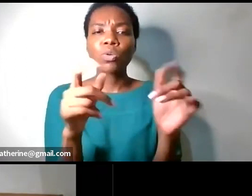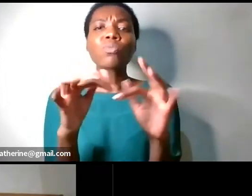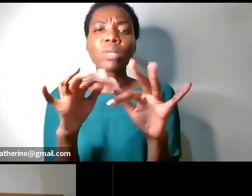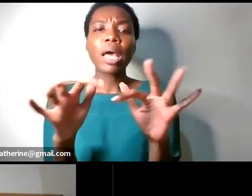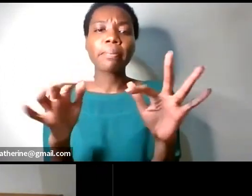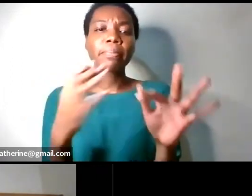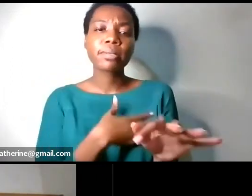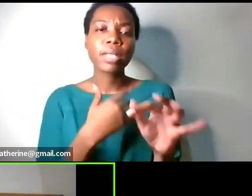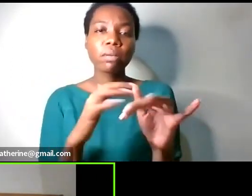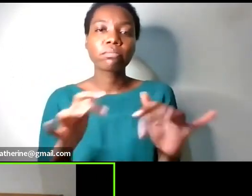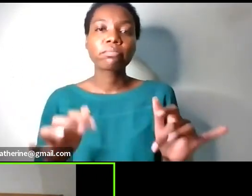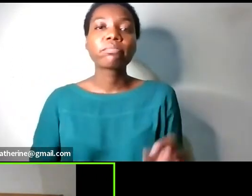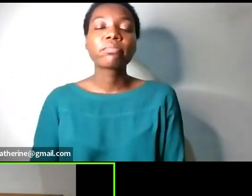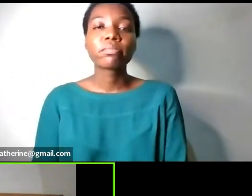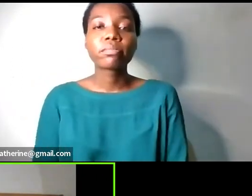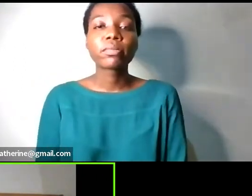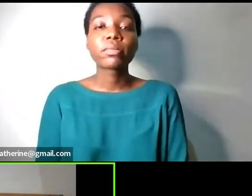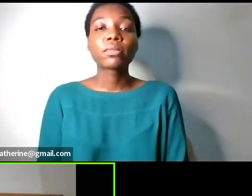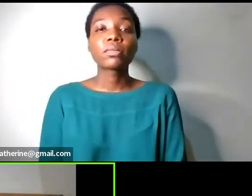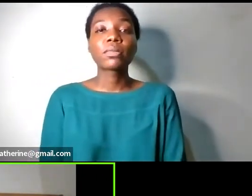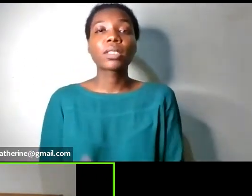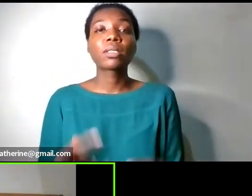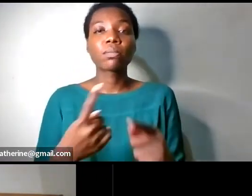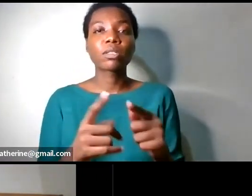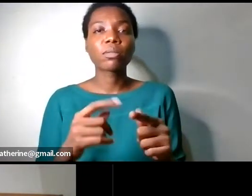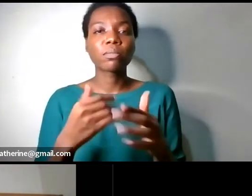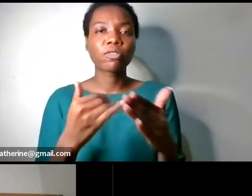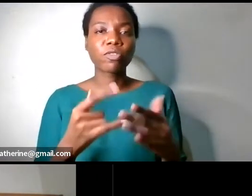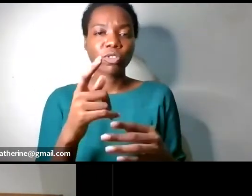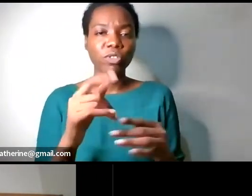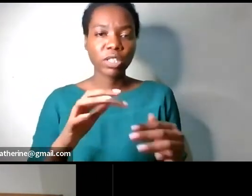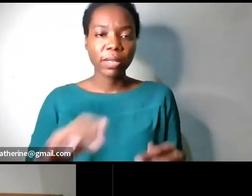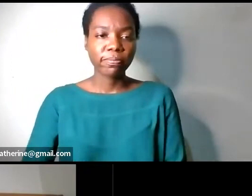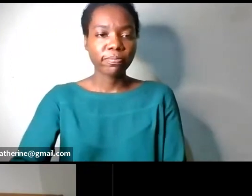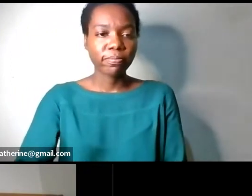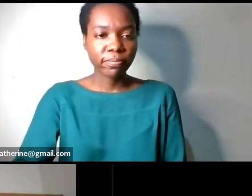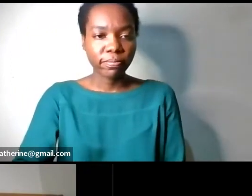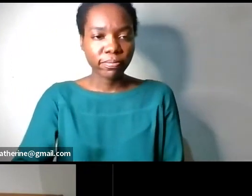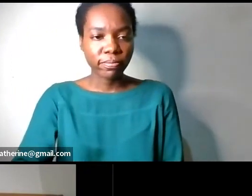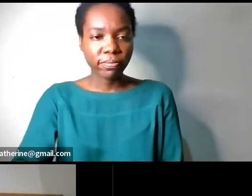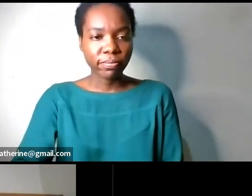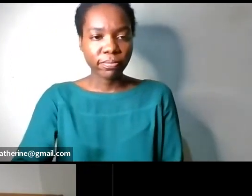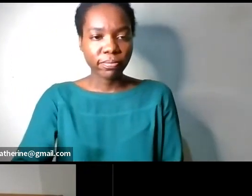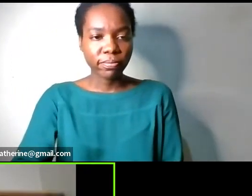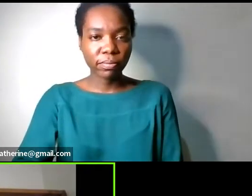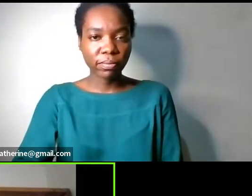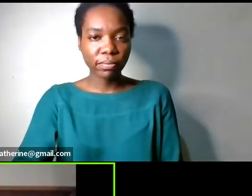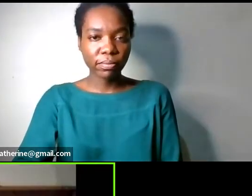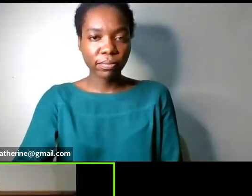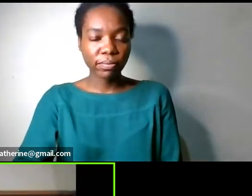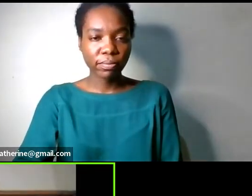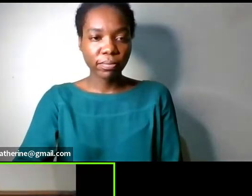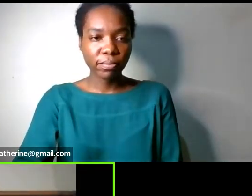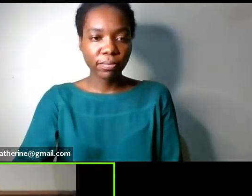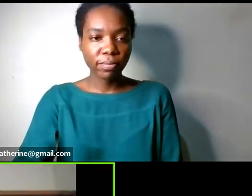it. Okay. Let me... Yeah, but before you go to typing, can we answer the questions? Take the last two. Yes.